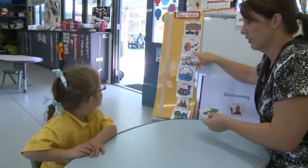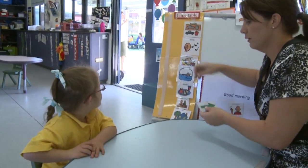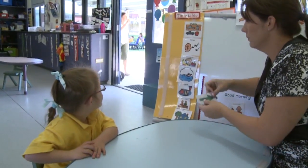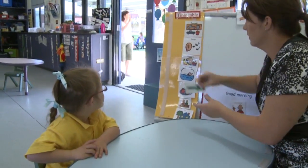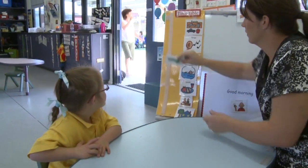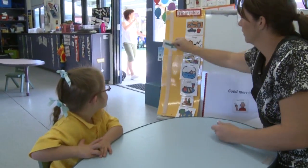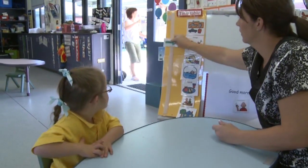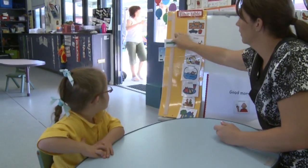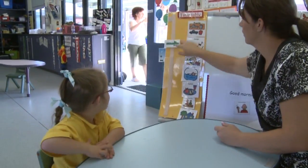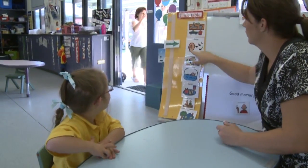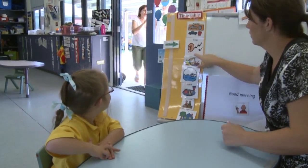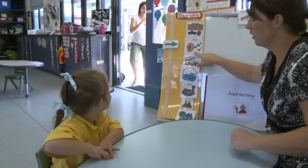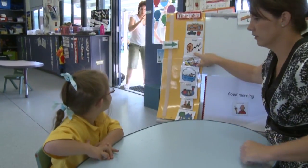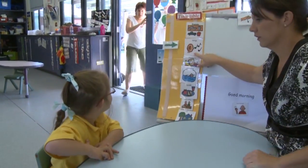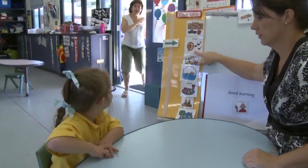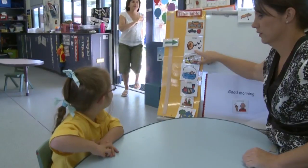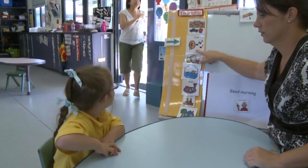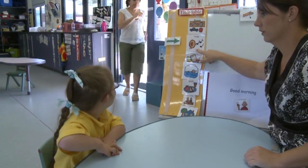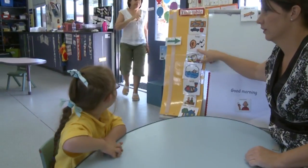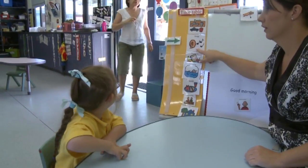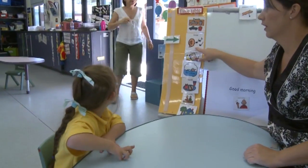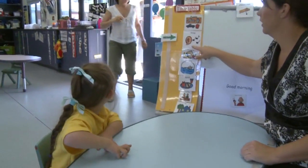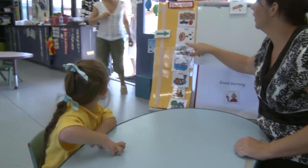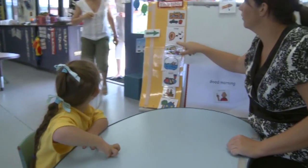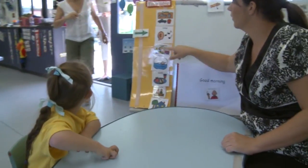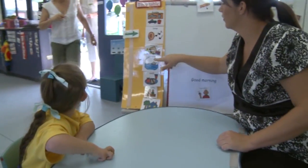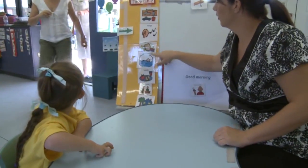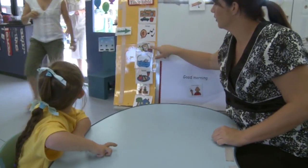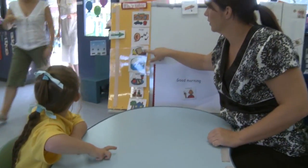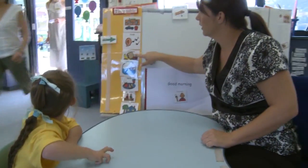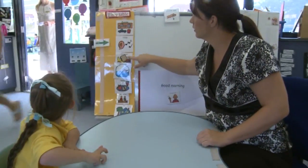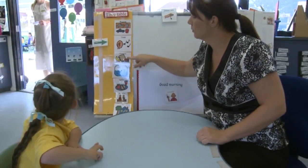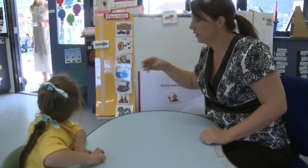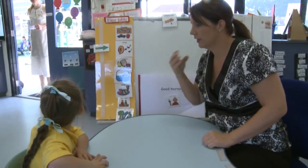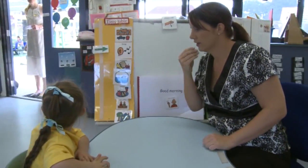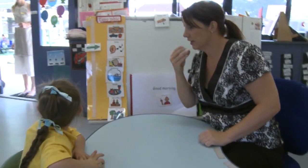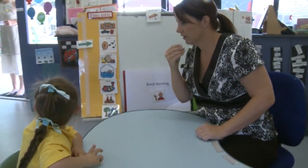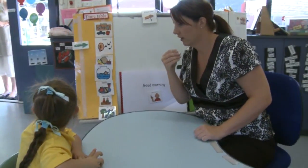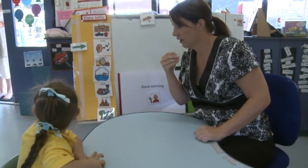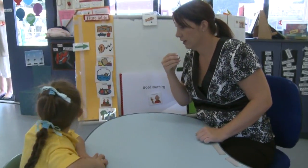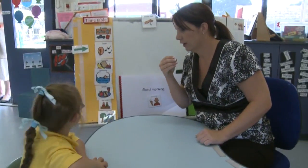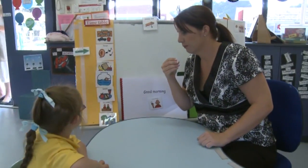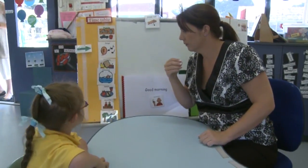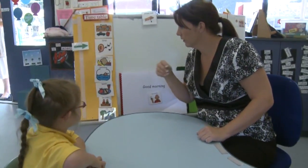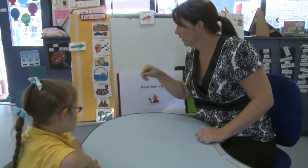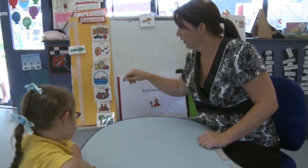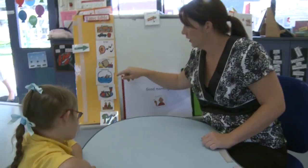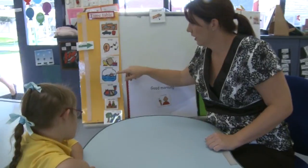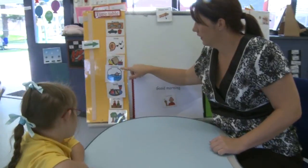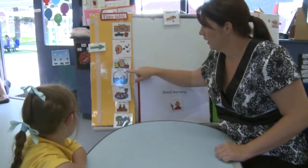some songs. And after the songs, it's morning tea time. And then